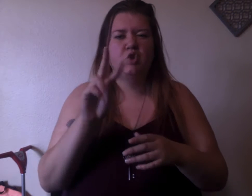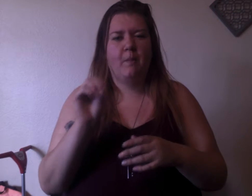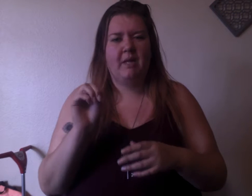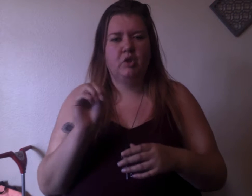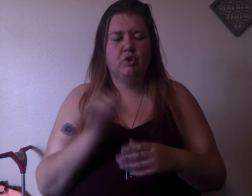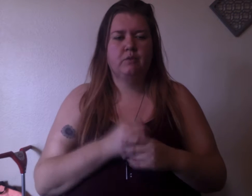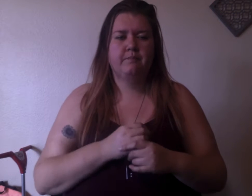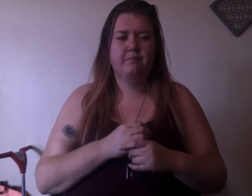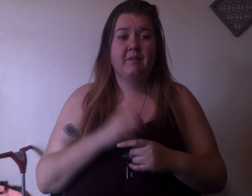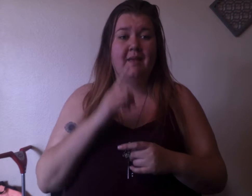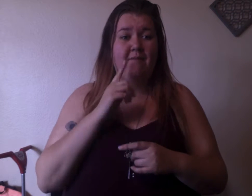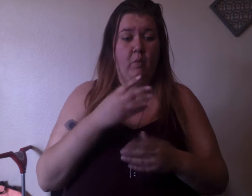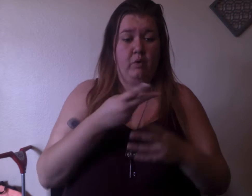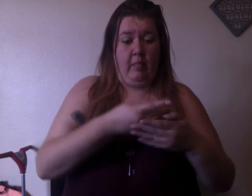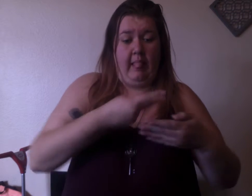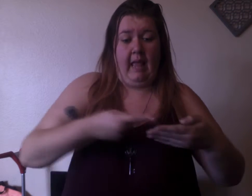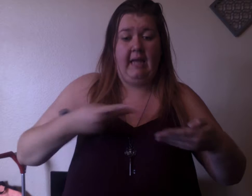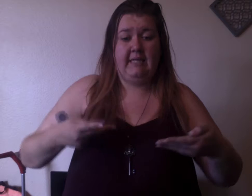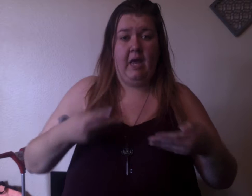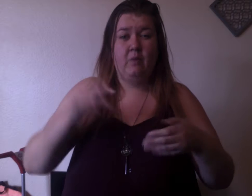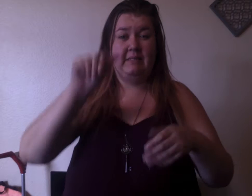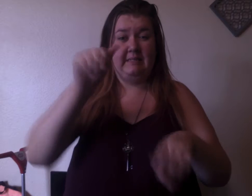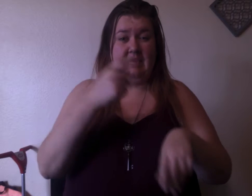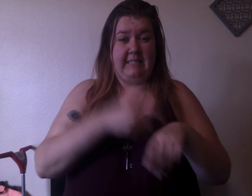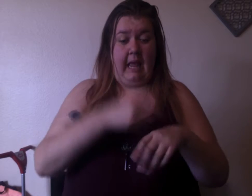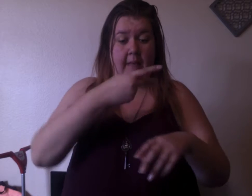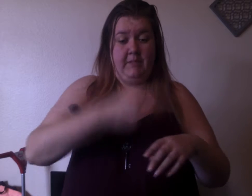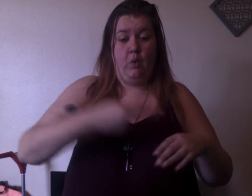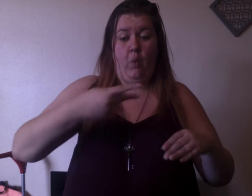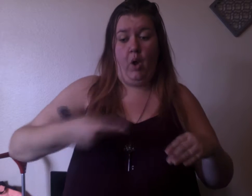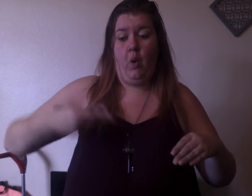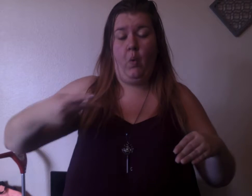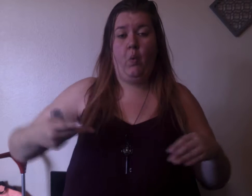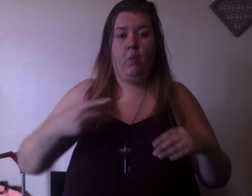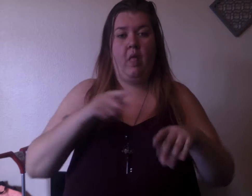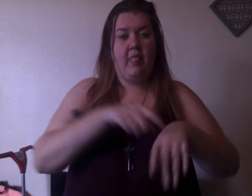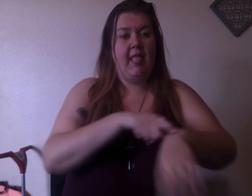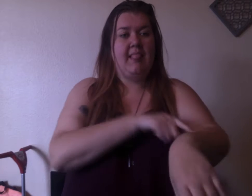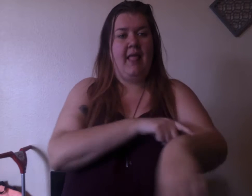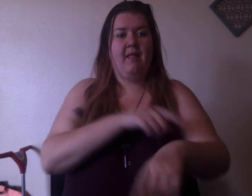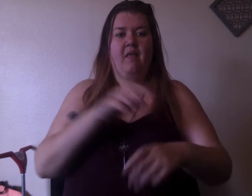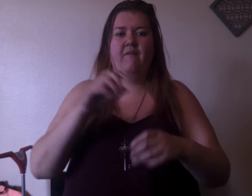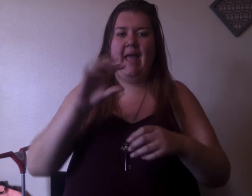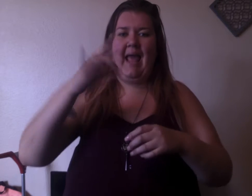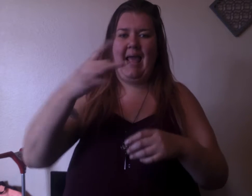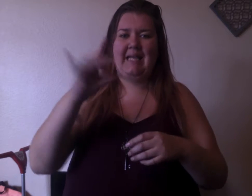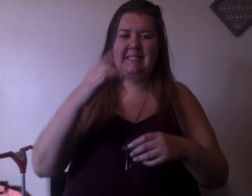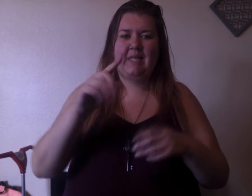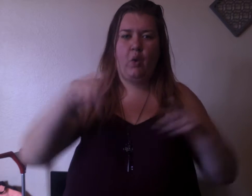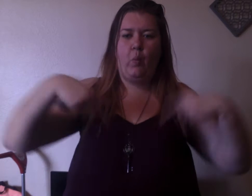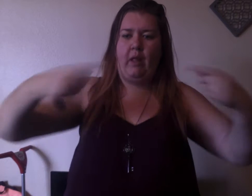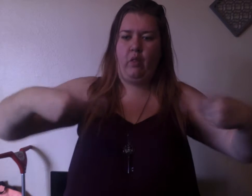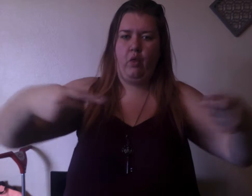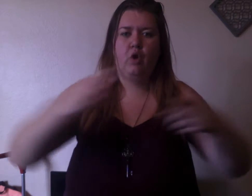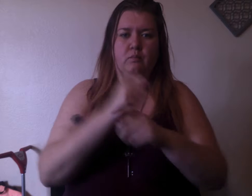I were to lie down 10 times in a row, you'd get about the length of an 18-wheeler. It's about 60 feet long, so this is